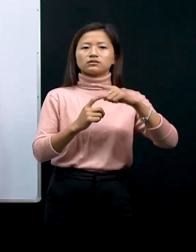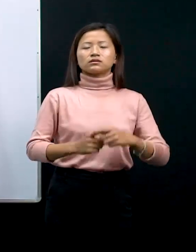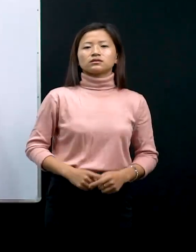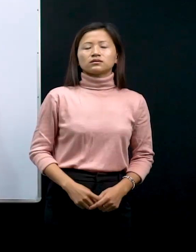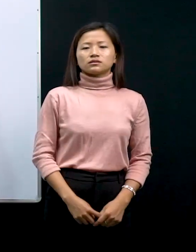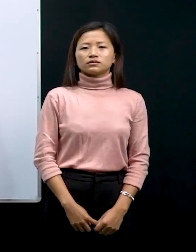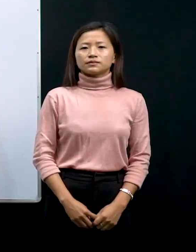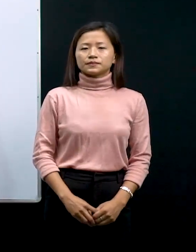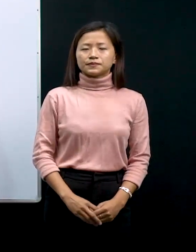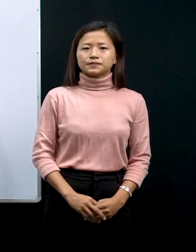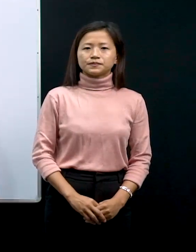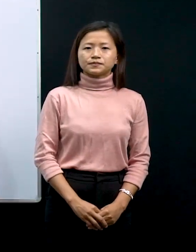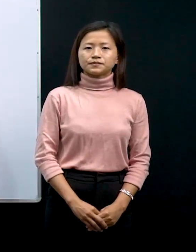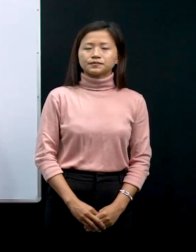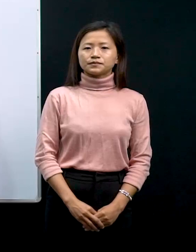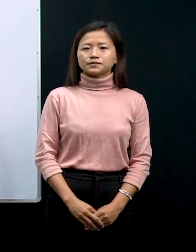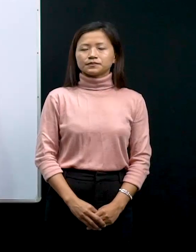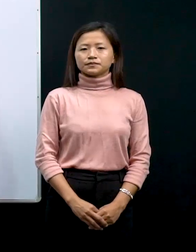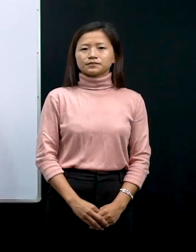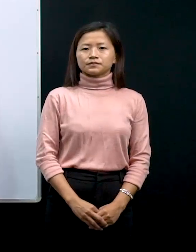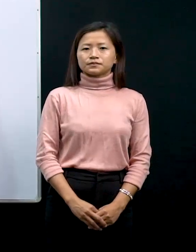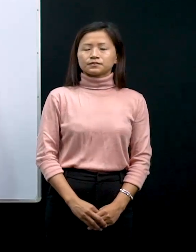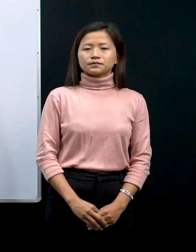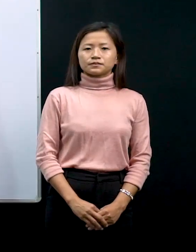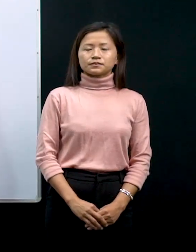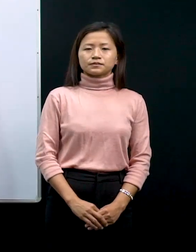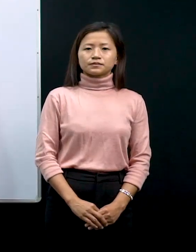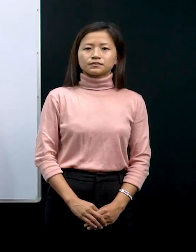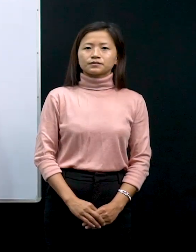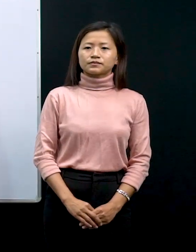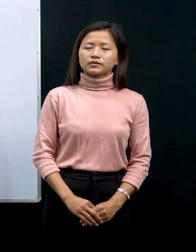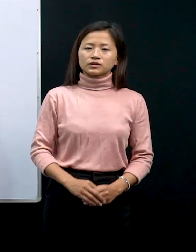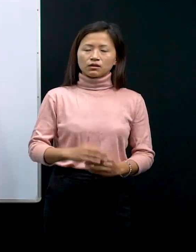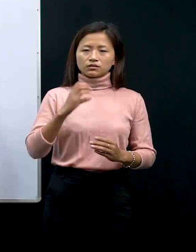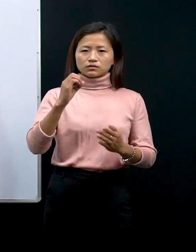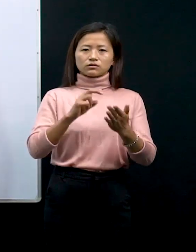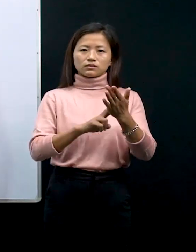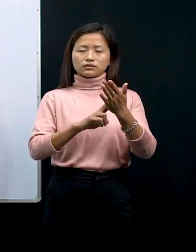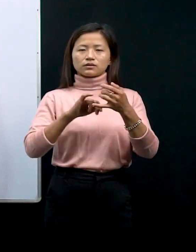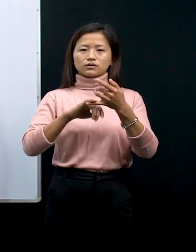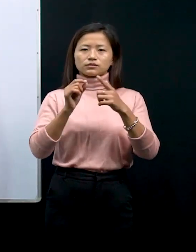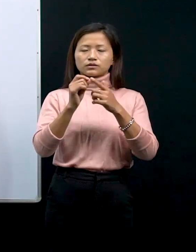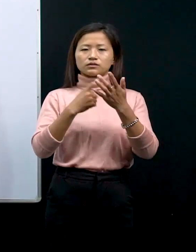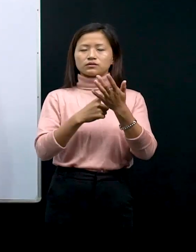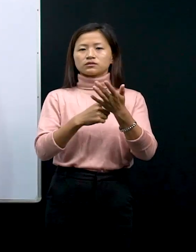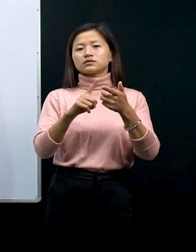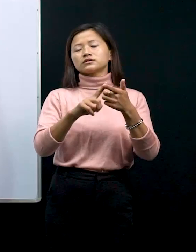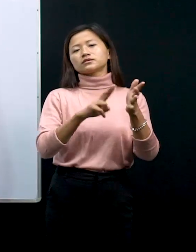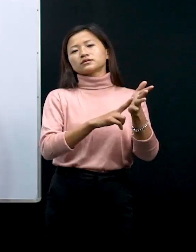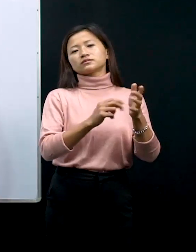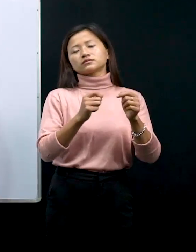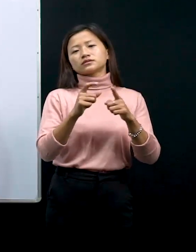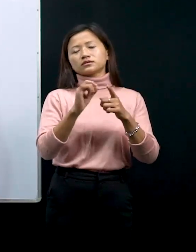remember what is CP, CT? Forgot, right? It's all right. Corresponding part of concurrent triangle. So according